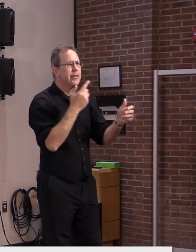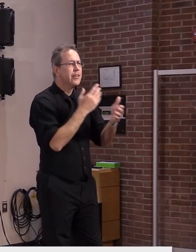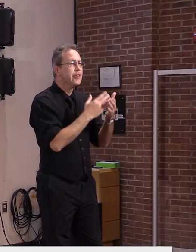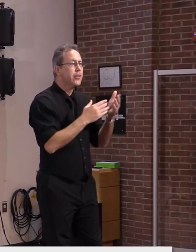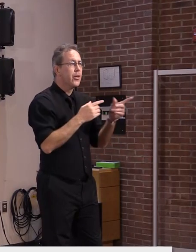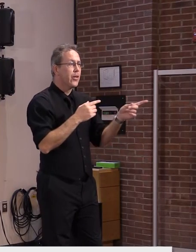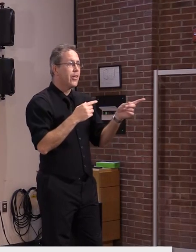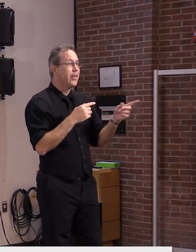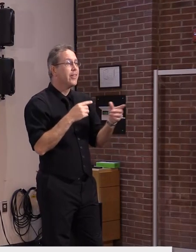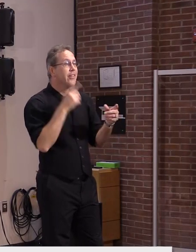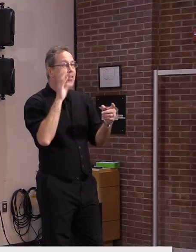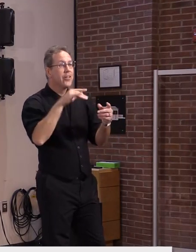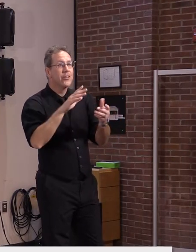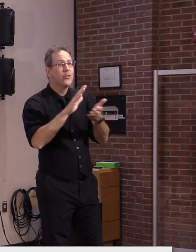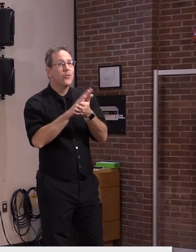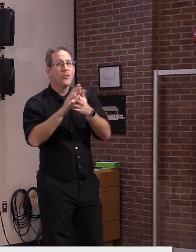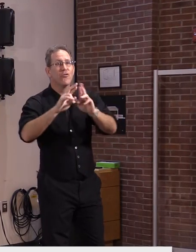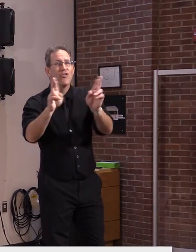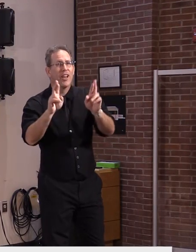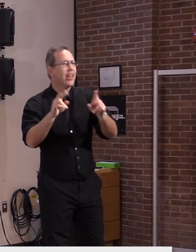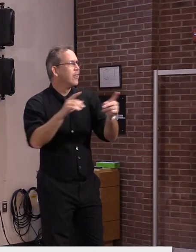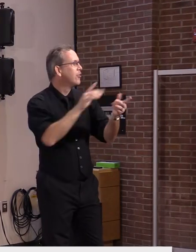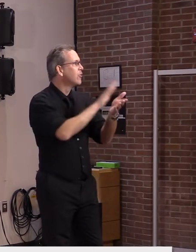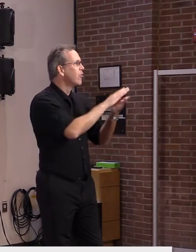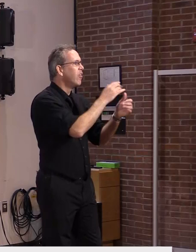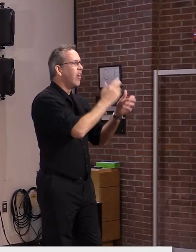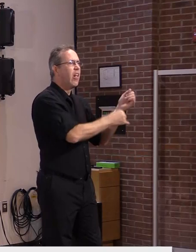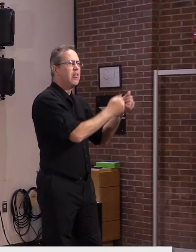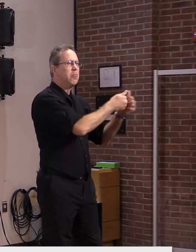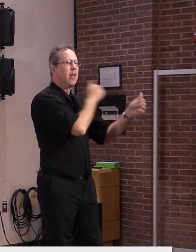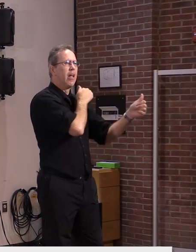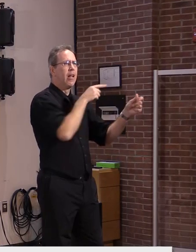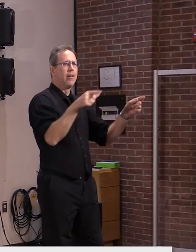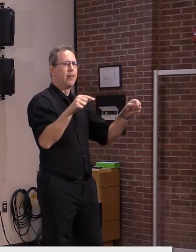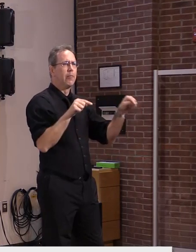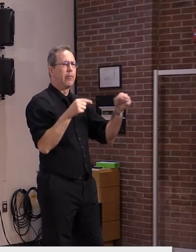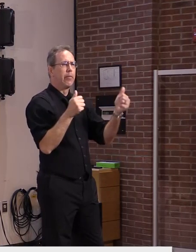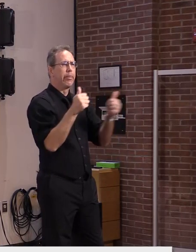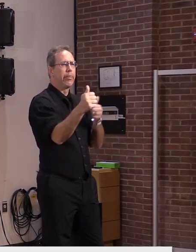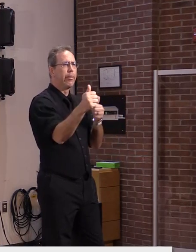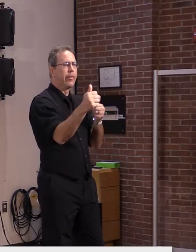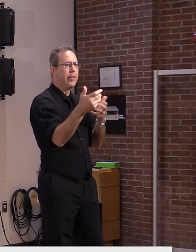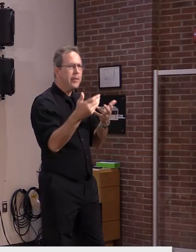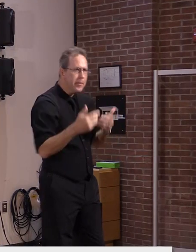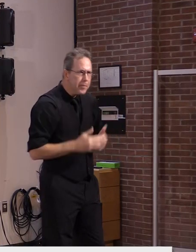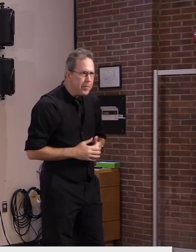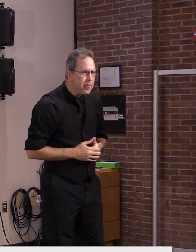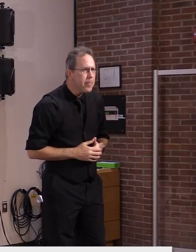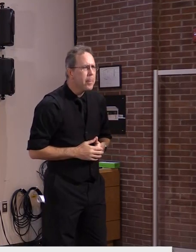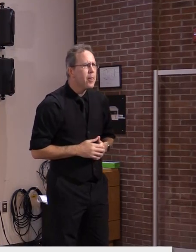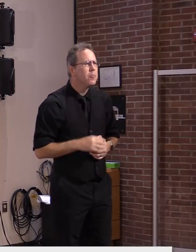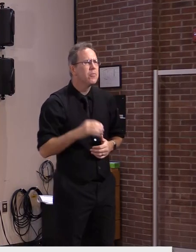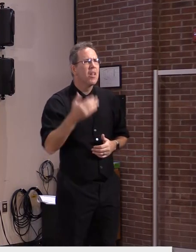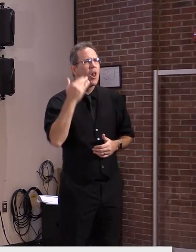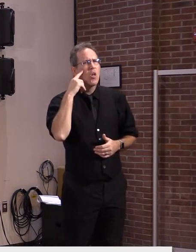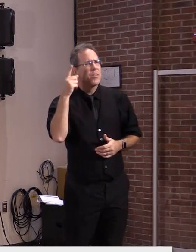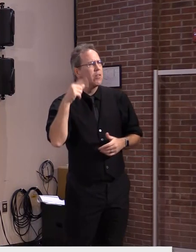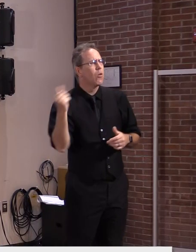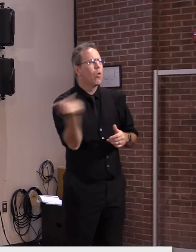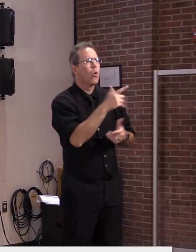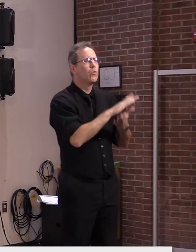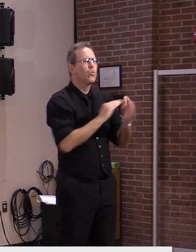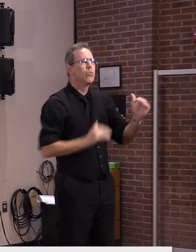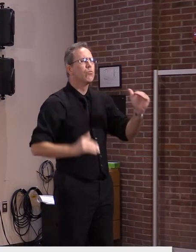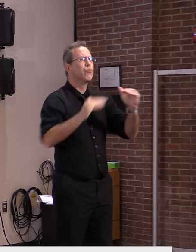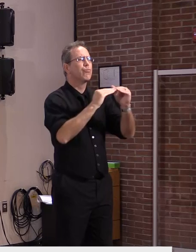access to this? Yeah, Peter, I mean, last week I said about 2 weeks. I think we will see a couple districts